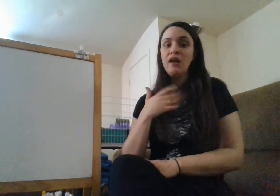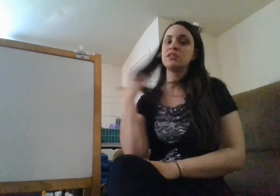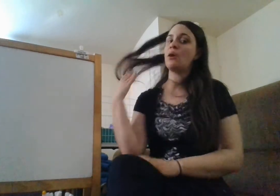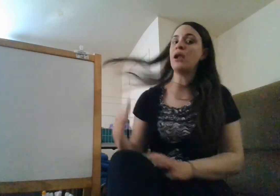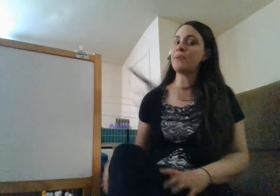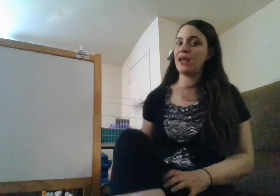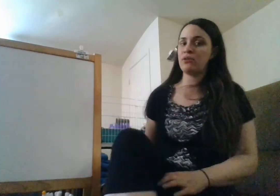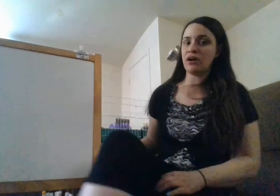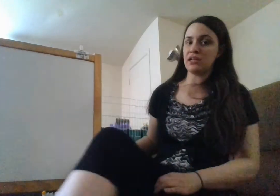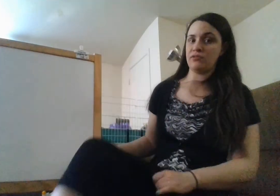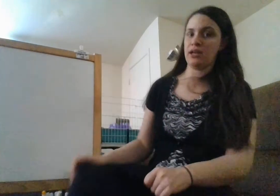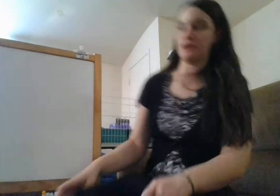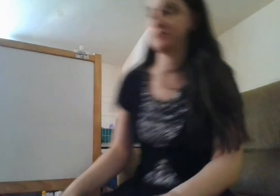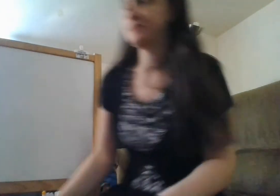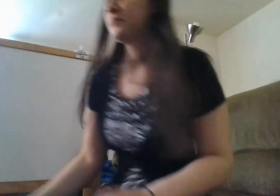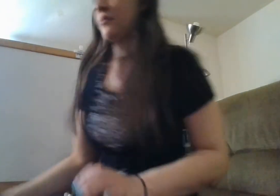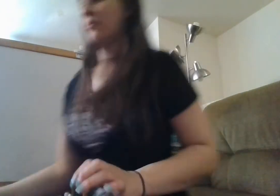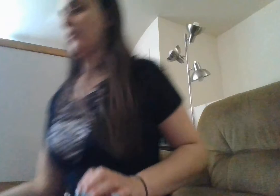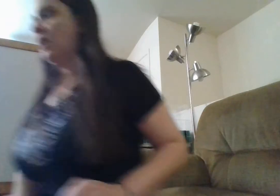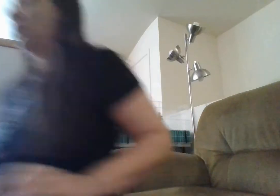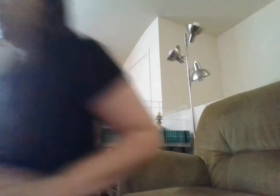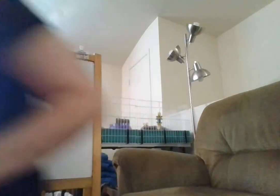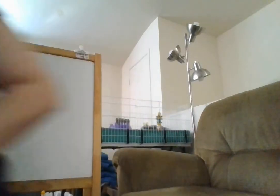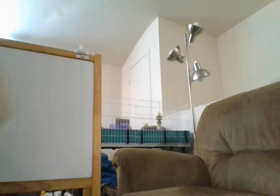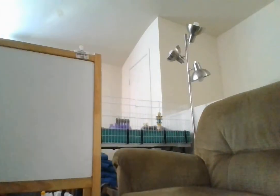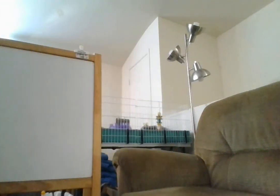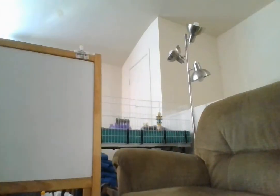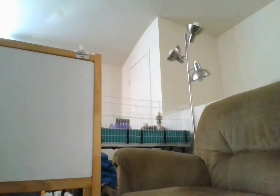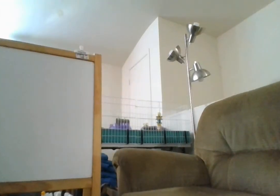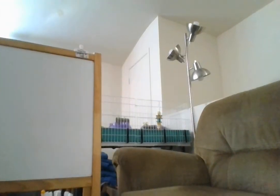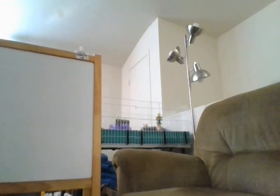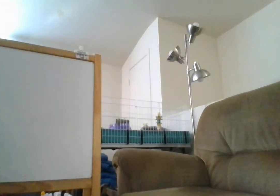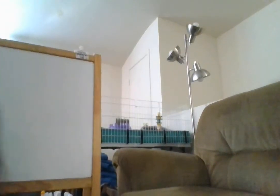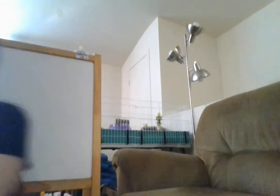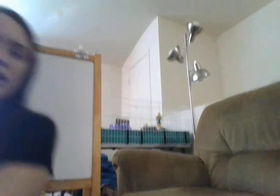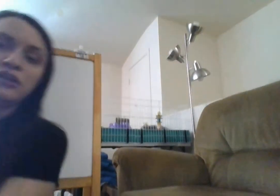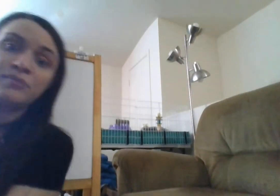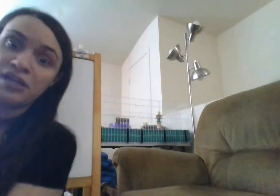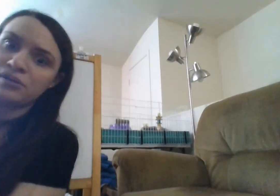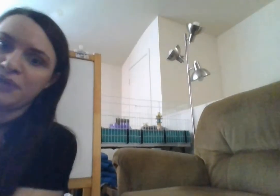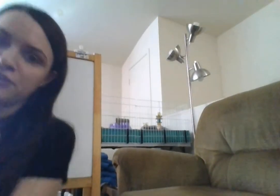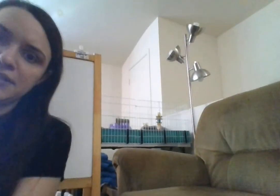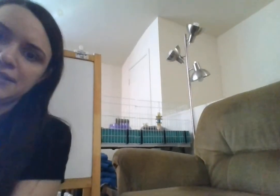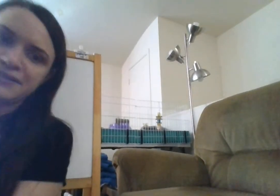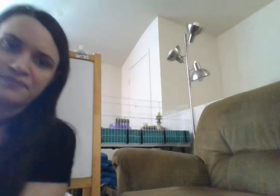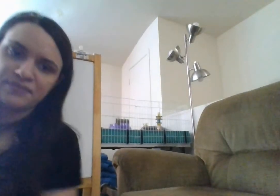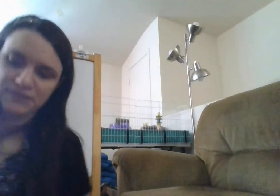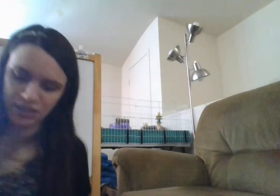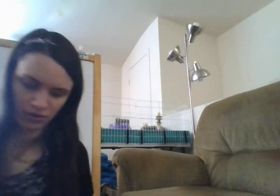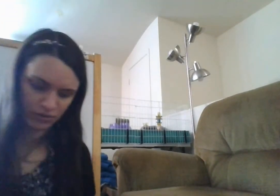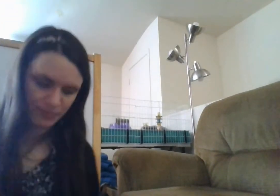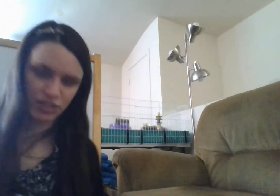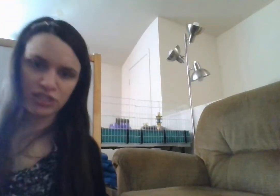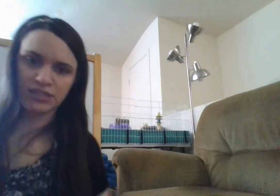So I want to play it with you guys right now. And those of you who did play it, it'll be good practice. So let me